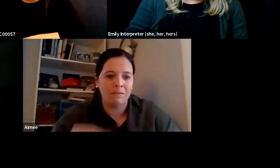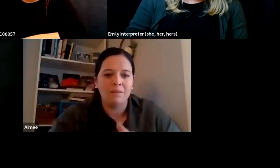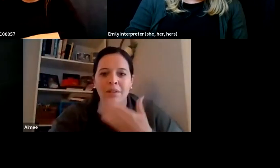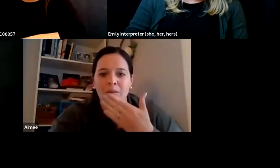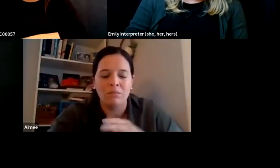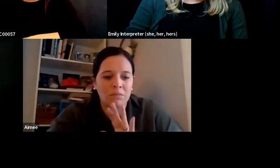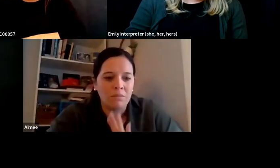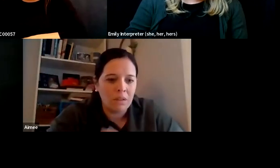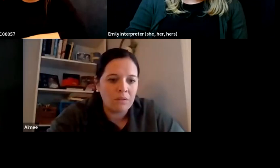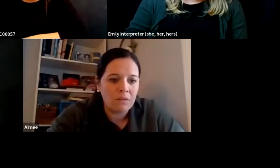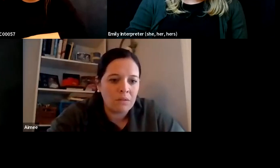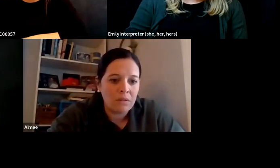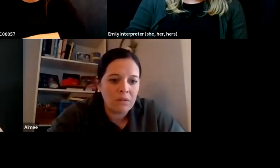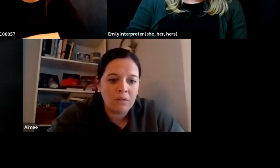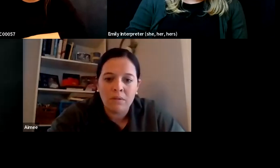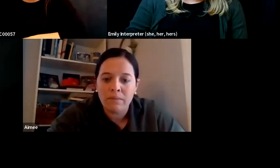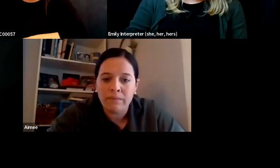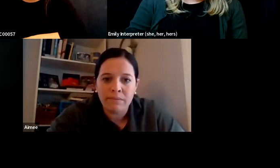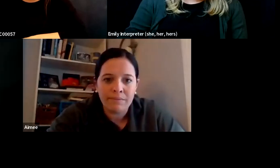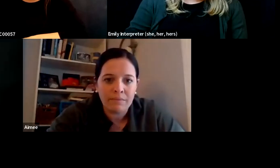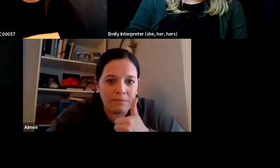Yes, I'd like the chat on, please.